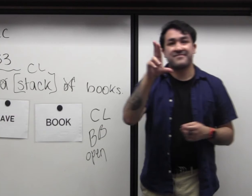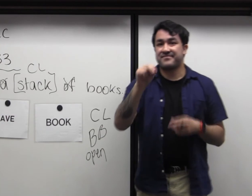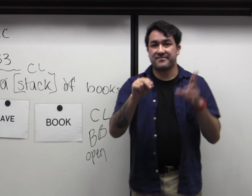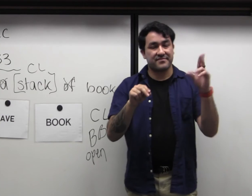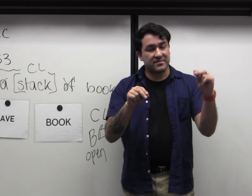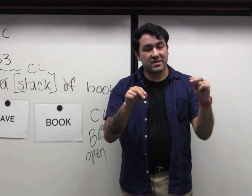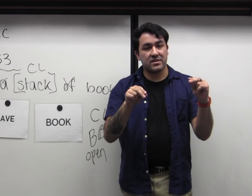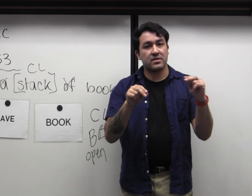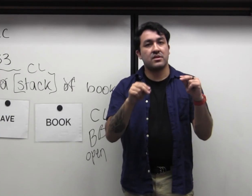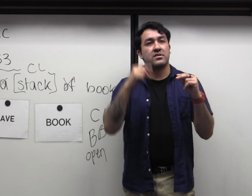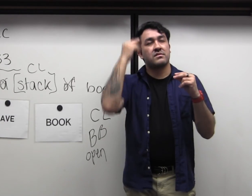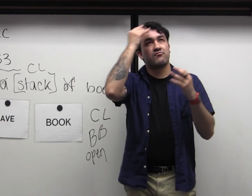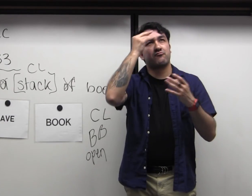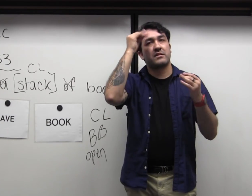know the number, right?